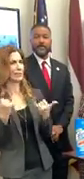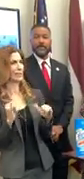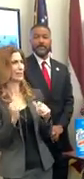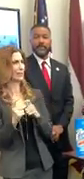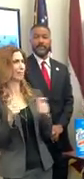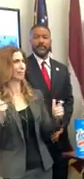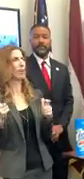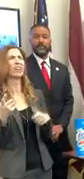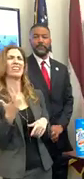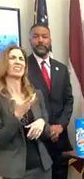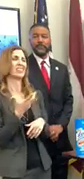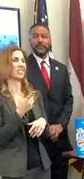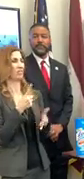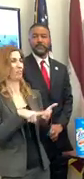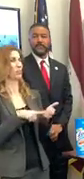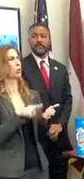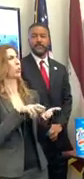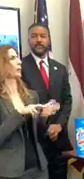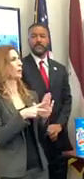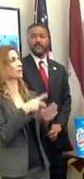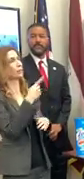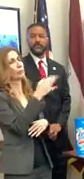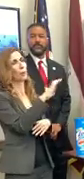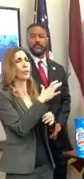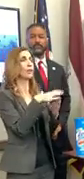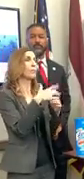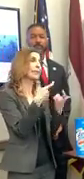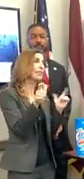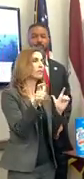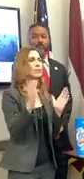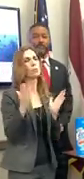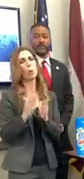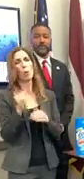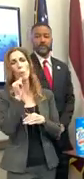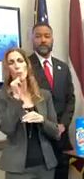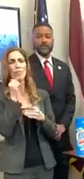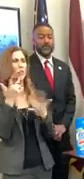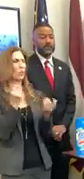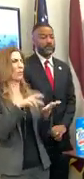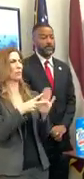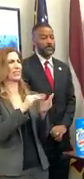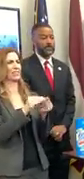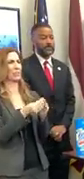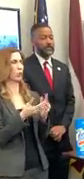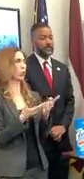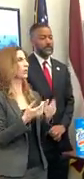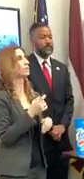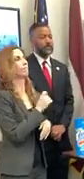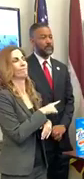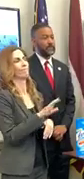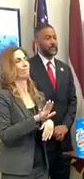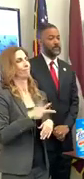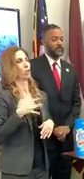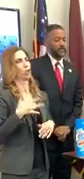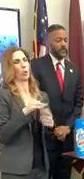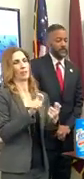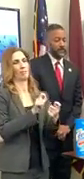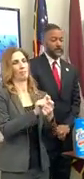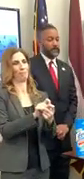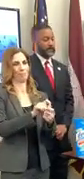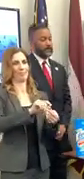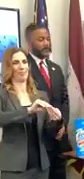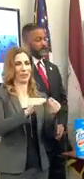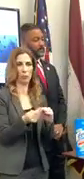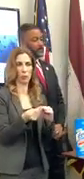more specific about what constitutes a large event or a larger private event? I'm reluctant to put a specific number